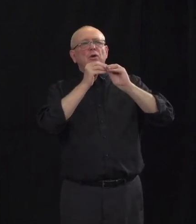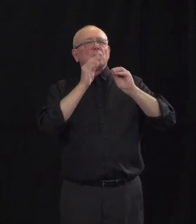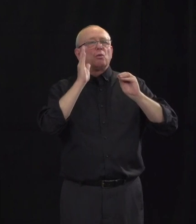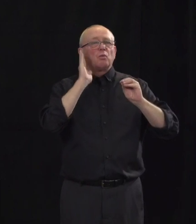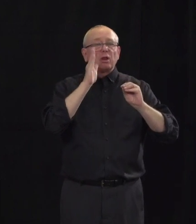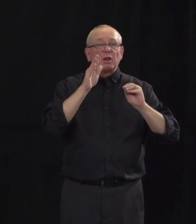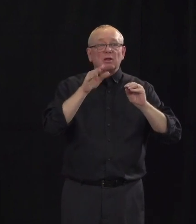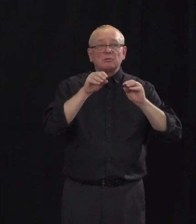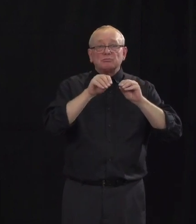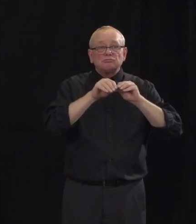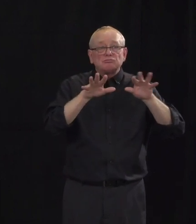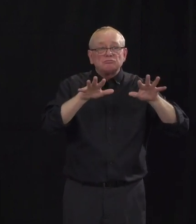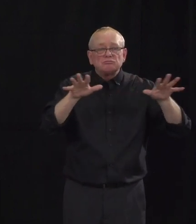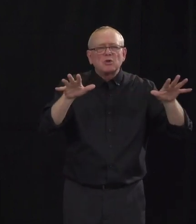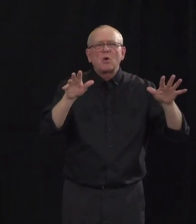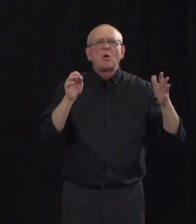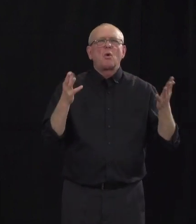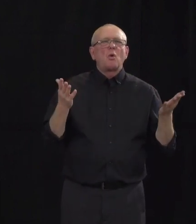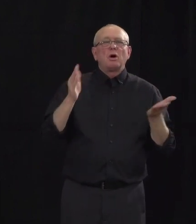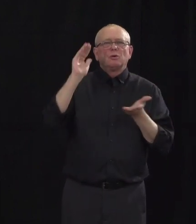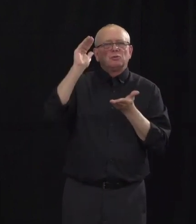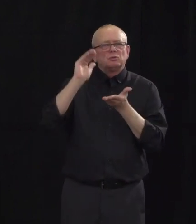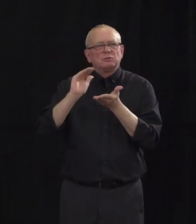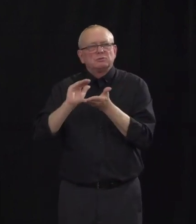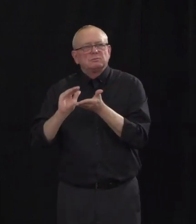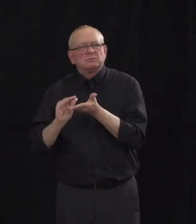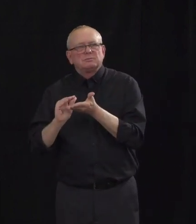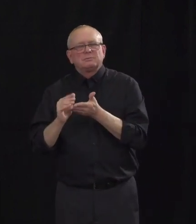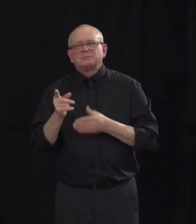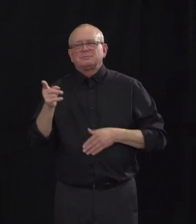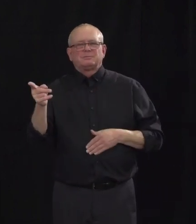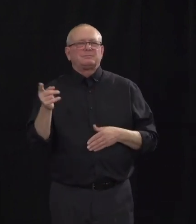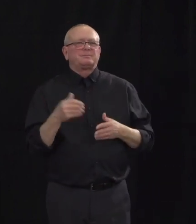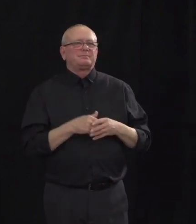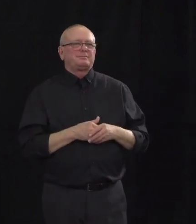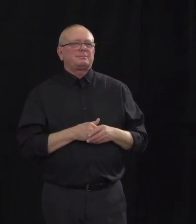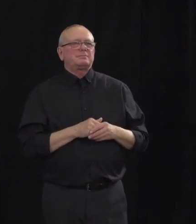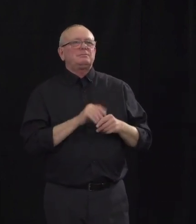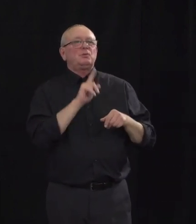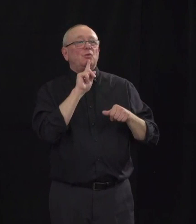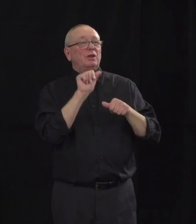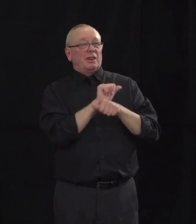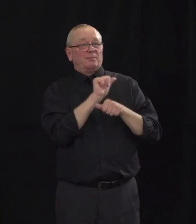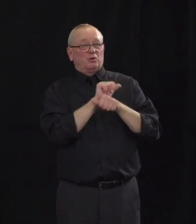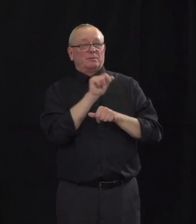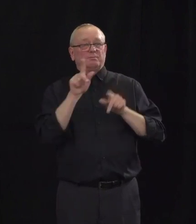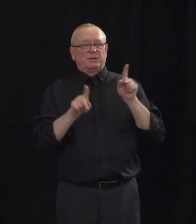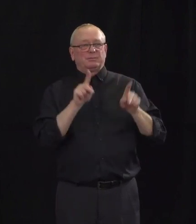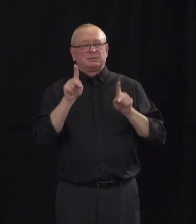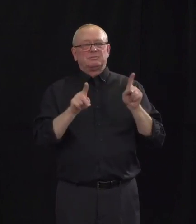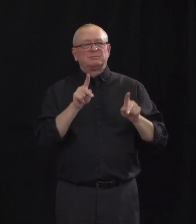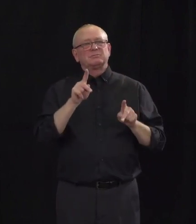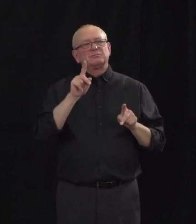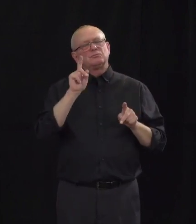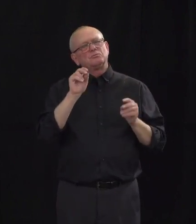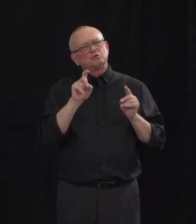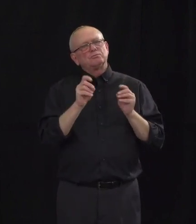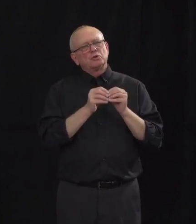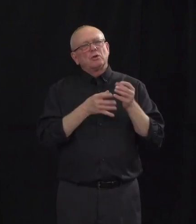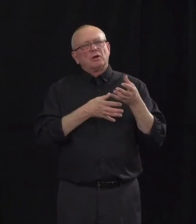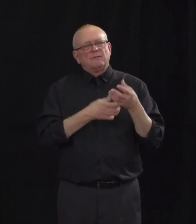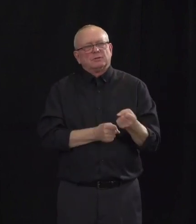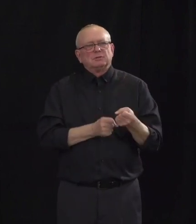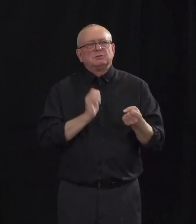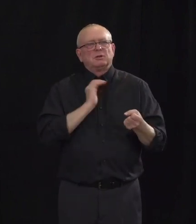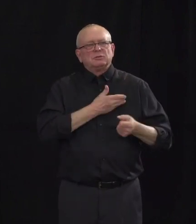of disease. The question about by how much and those numbers, we are a little bit behind BC. They've had cases for longer